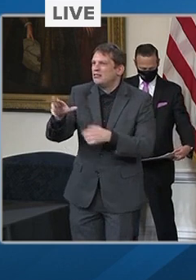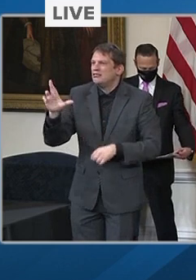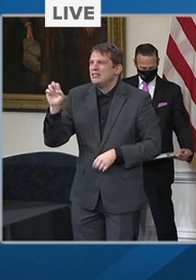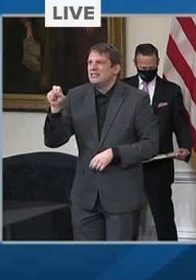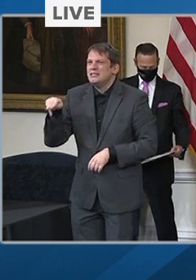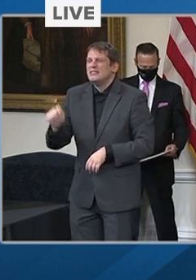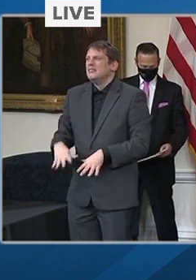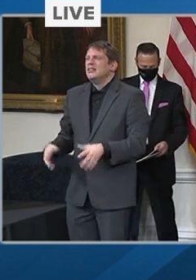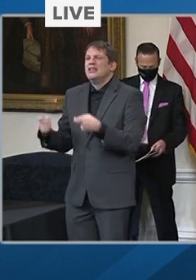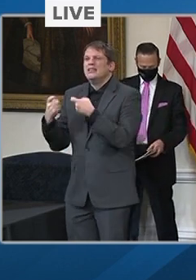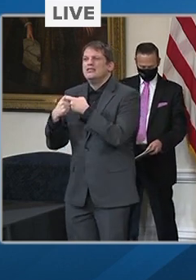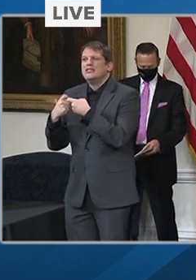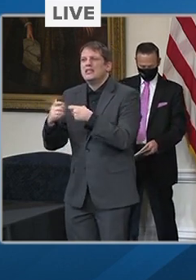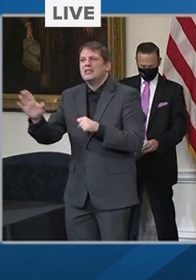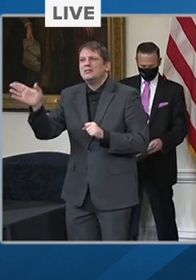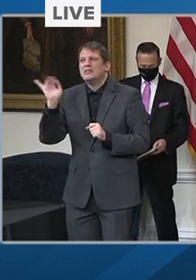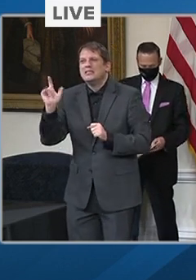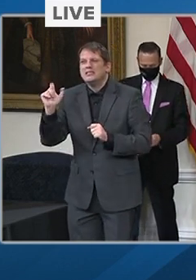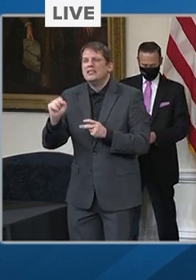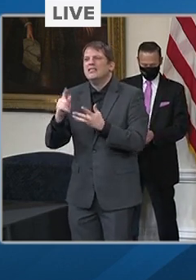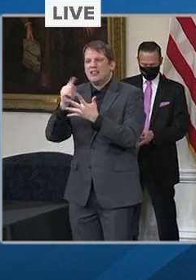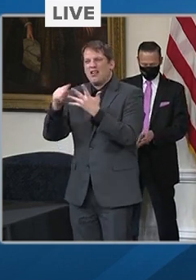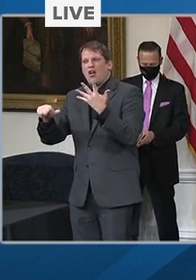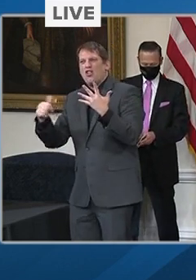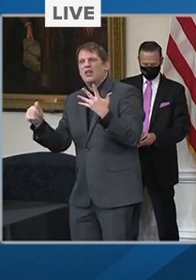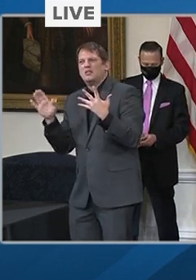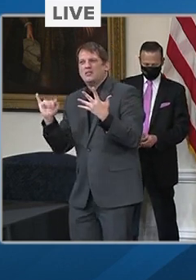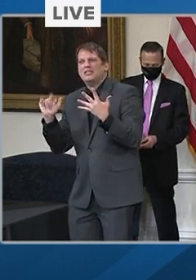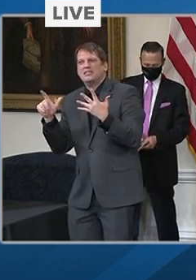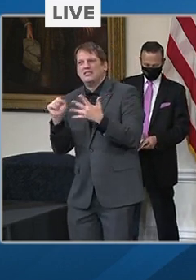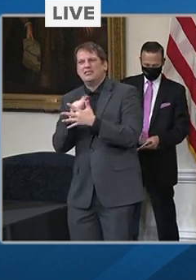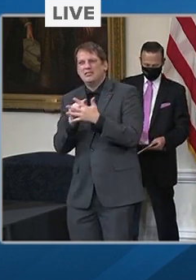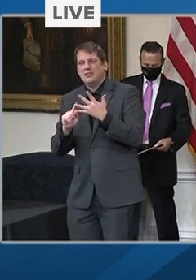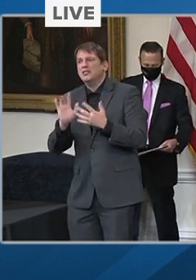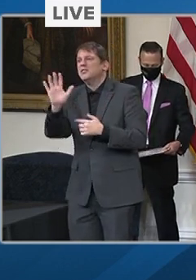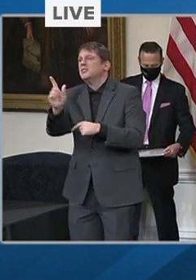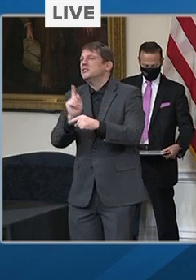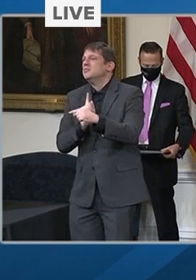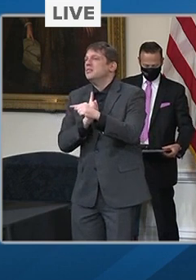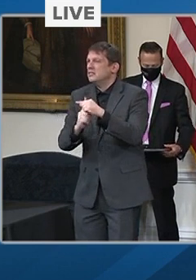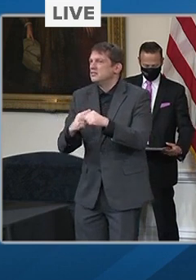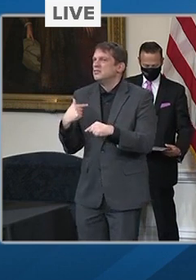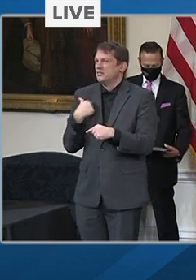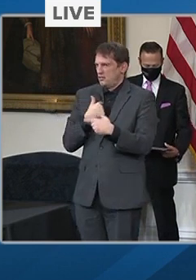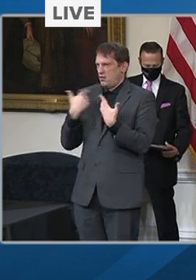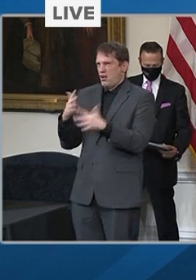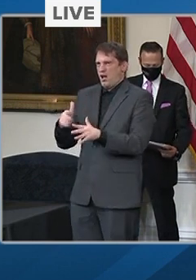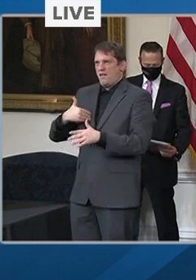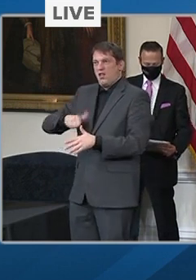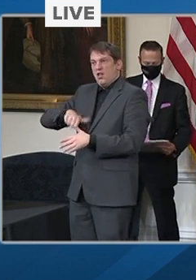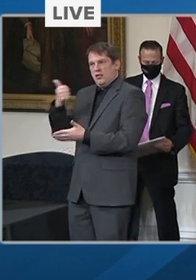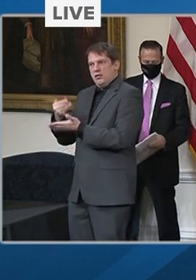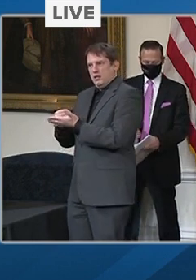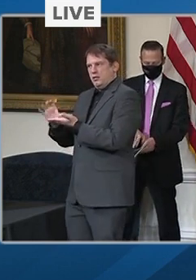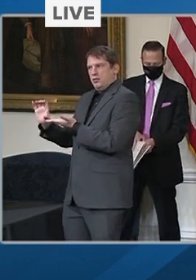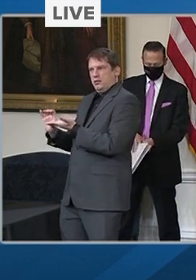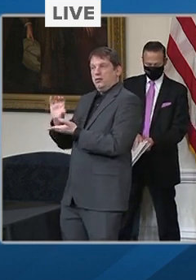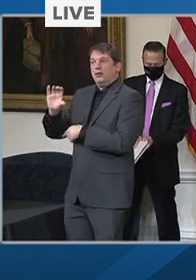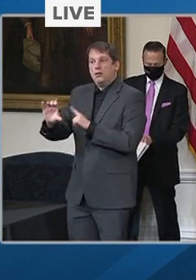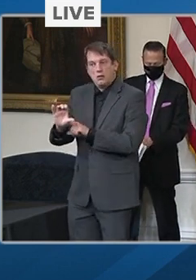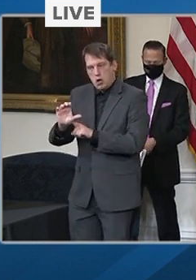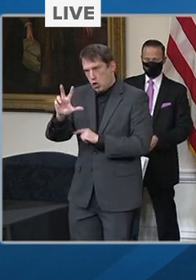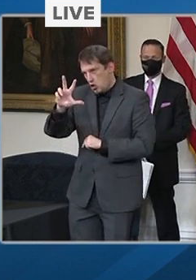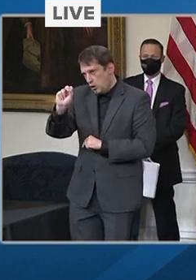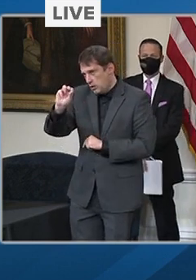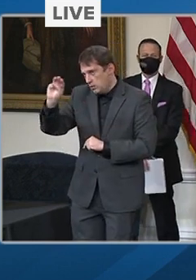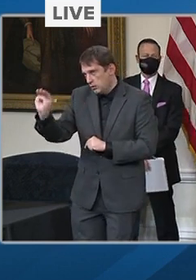while travel is restricted. We are also providing another tranche of $30 million to add to our